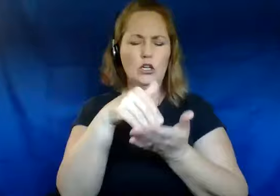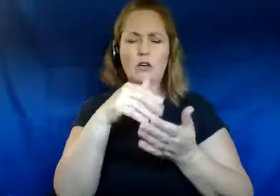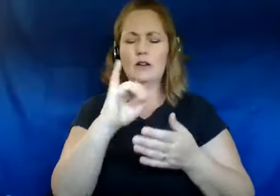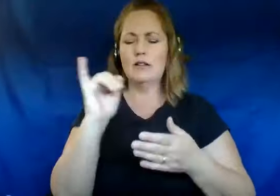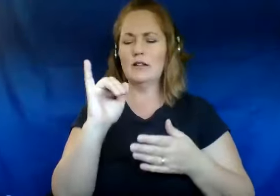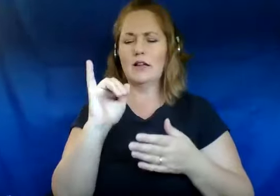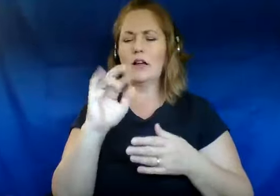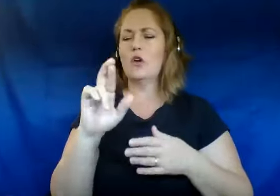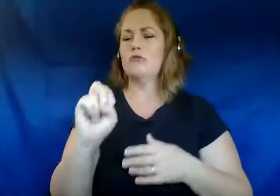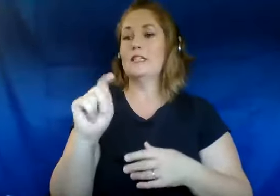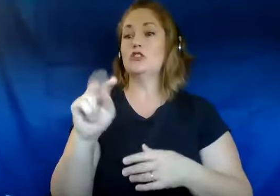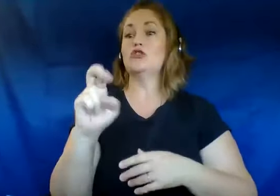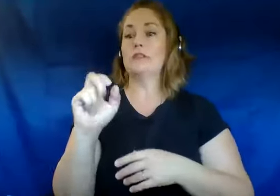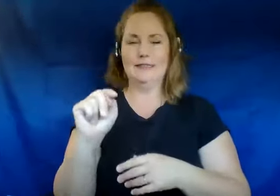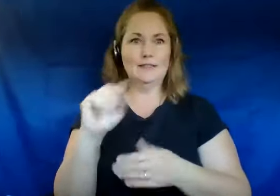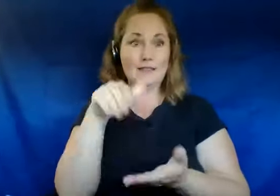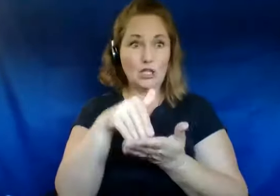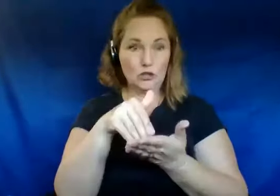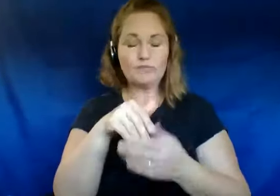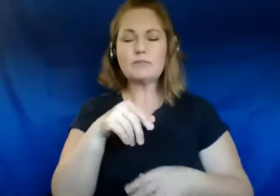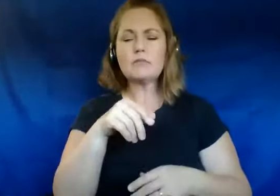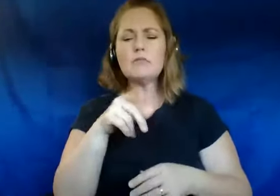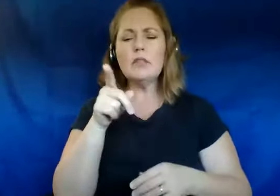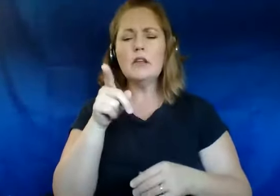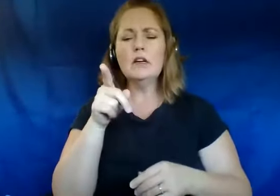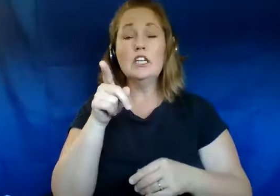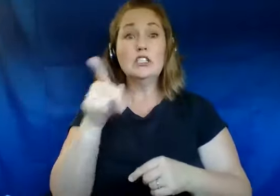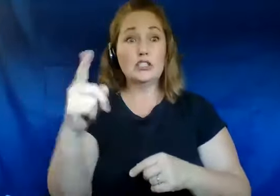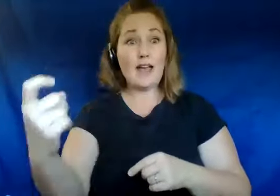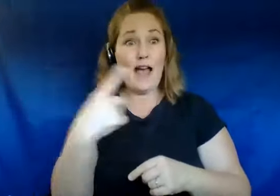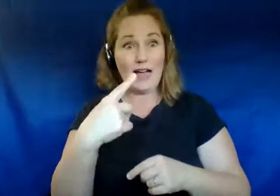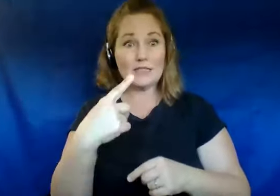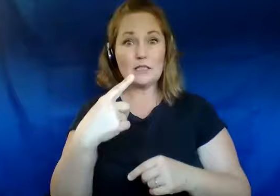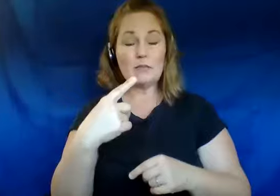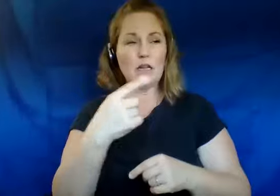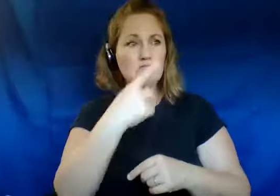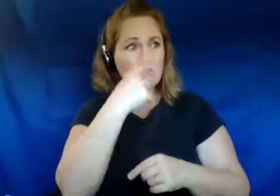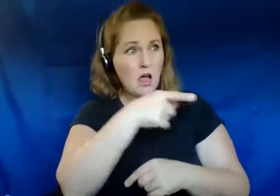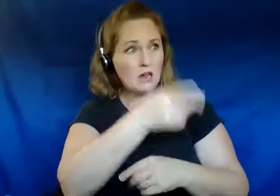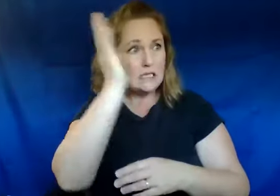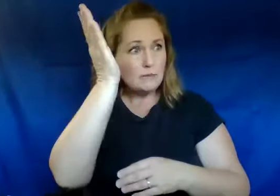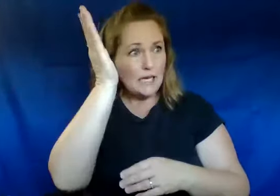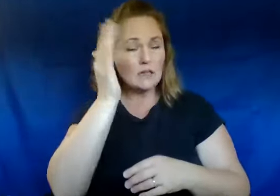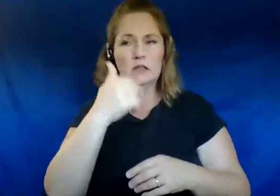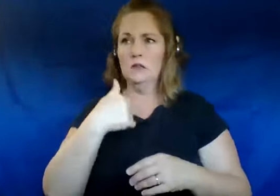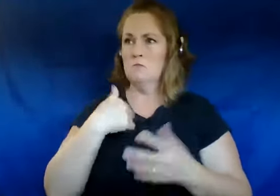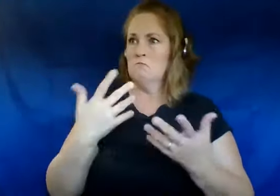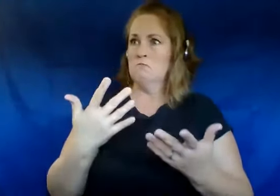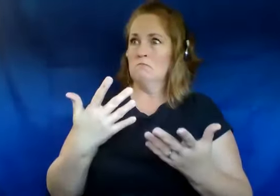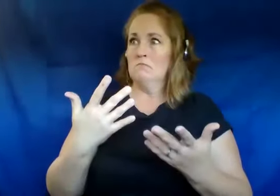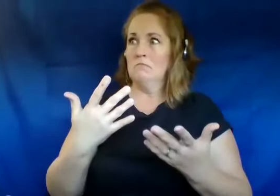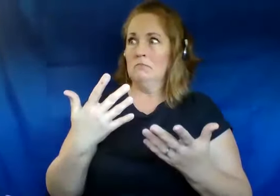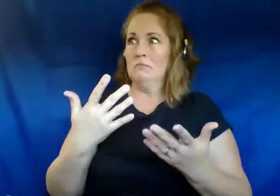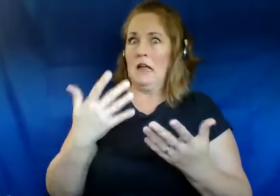a retreat center, and she asked me to speak. I had no idea what